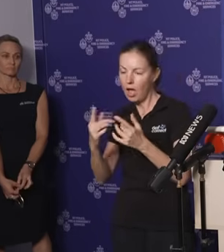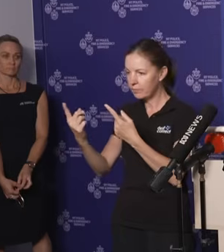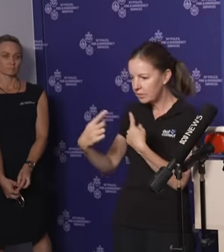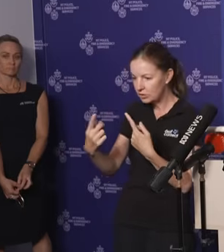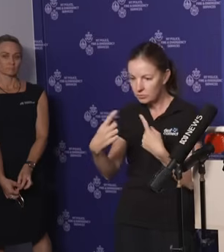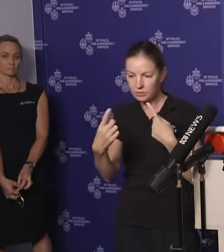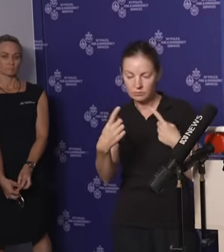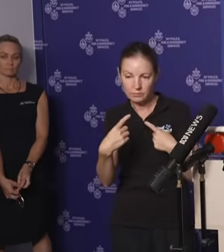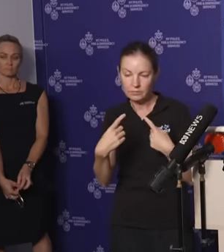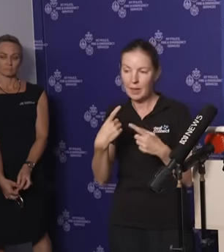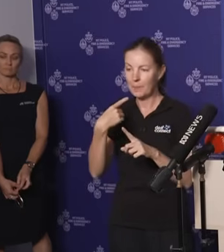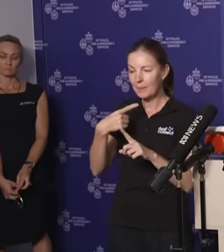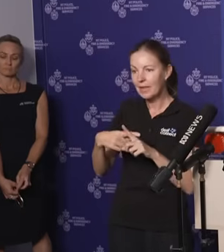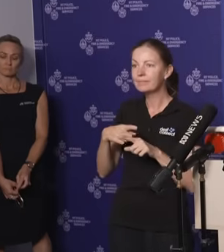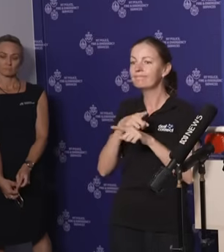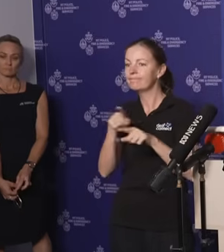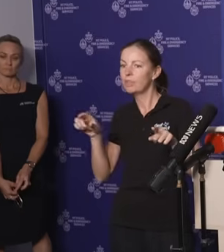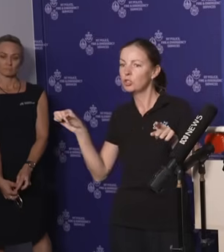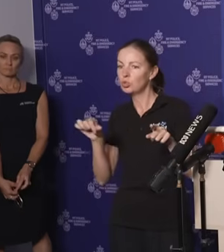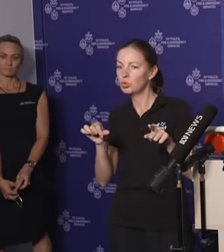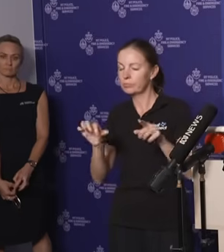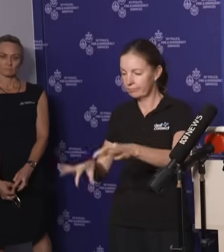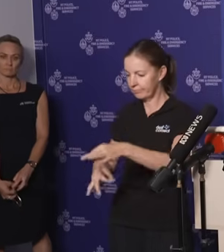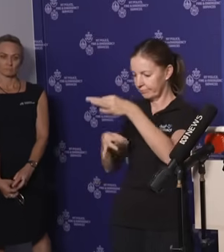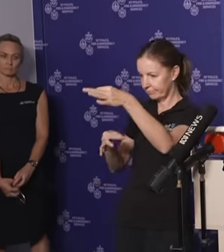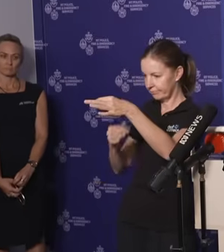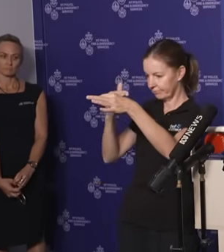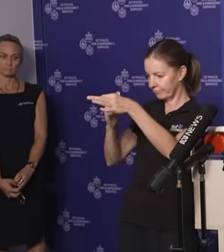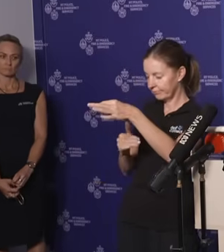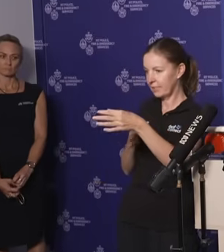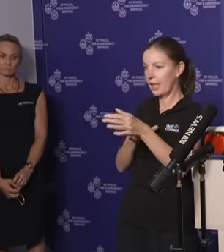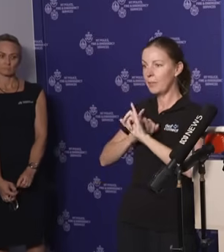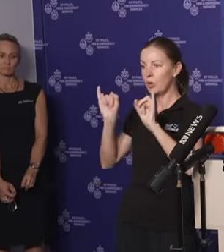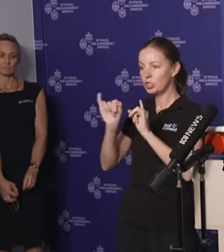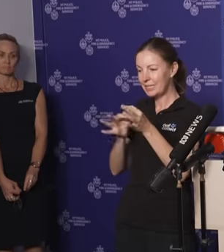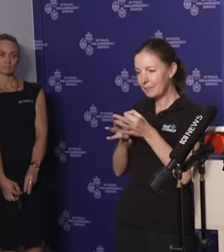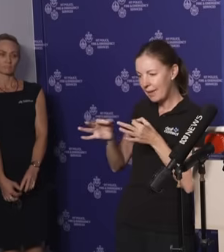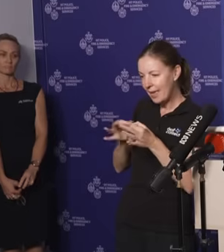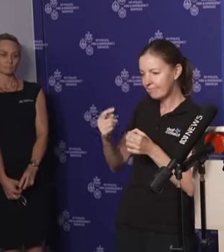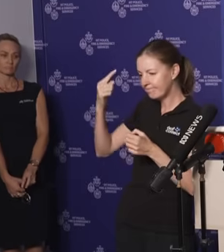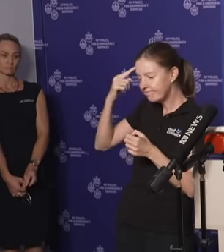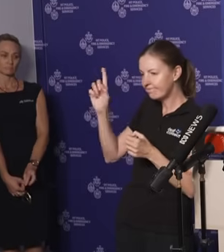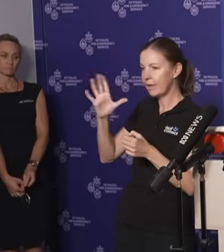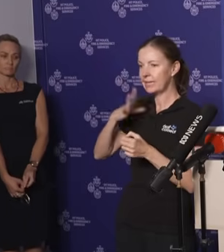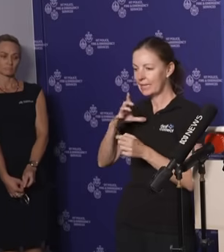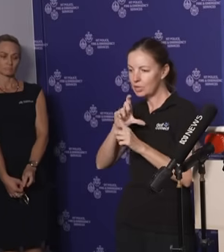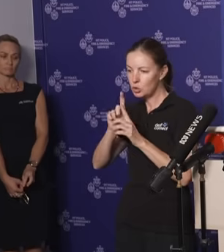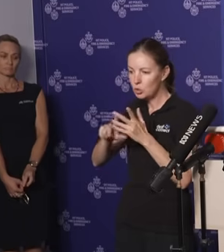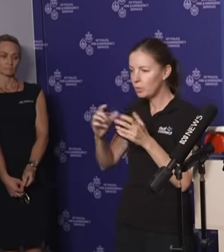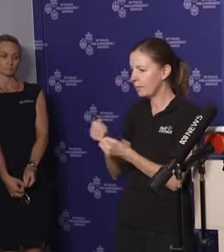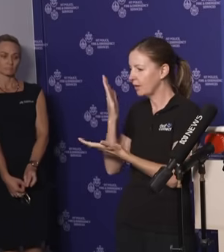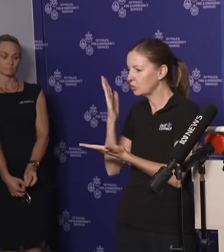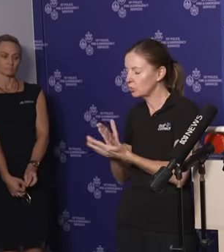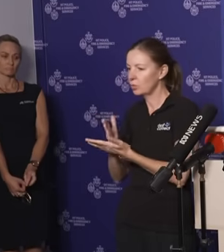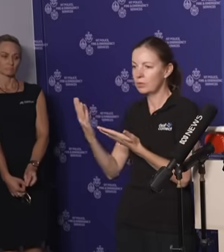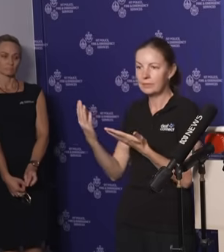take action in relation to their emergency plan and in relation to the things that they need to do to make sure their family is safe,